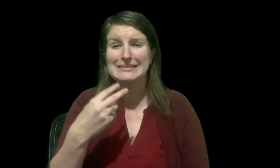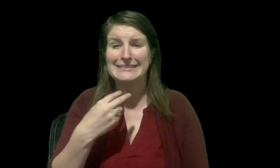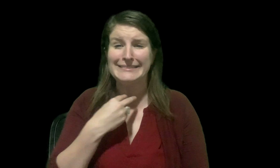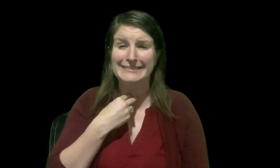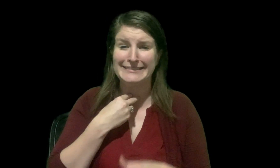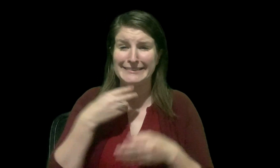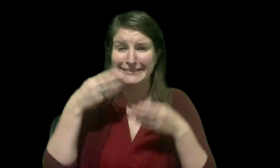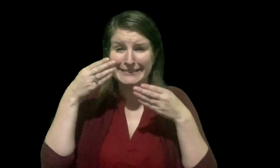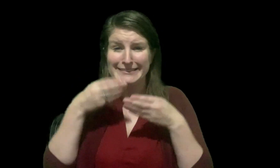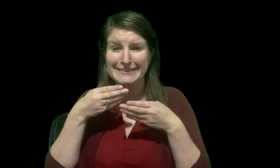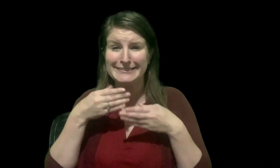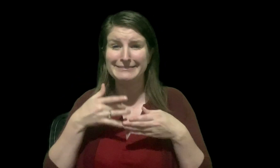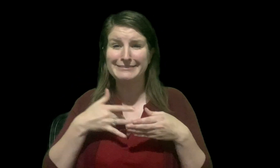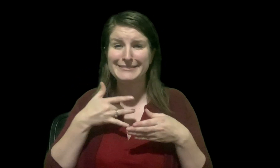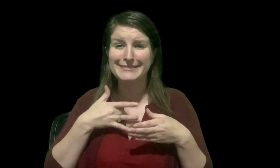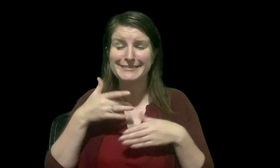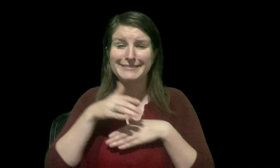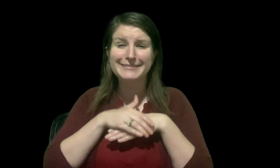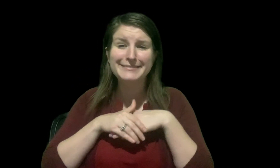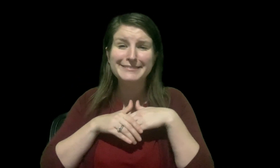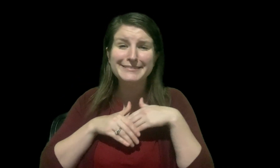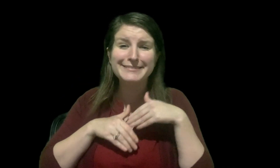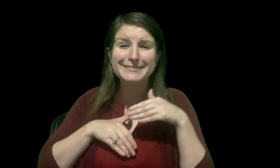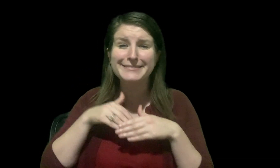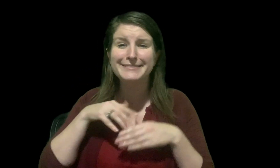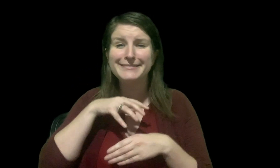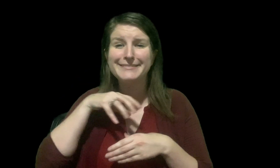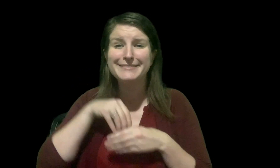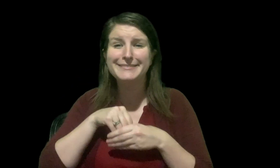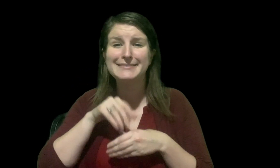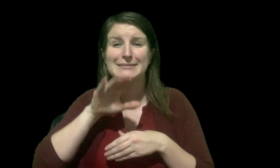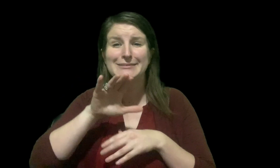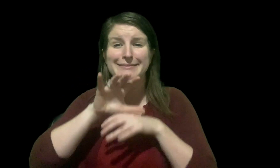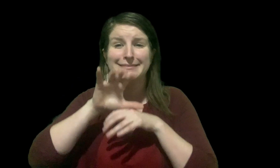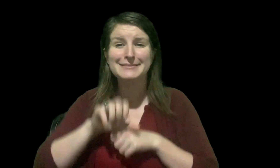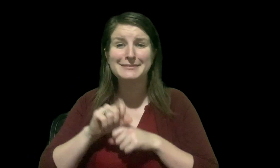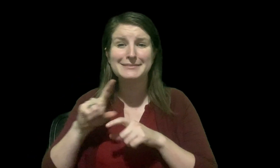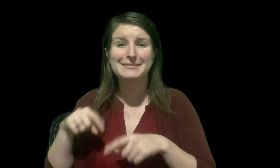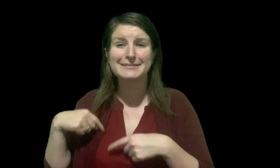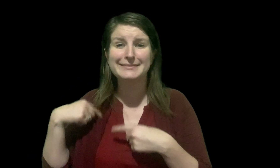But understand, if you just continue to stay in your comfort zone,